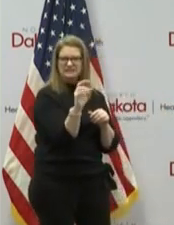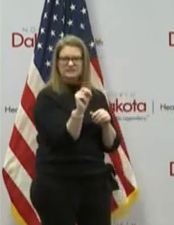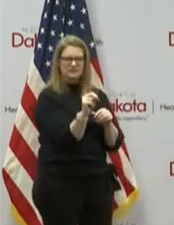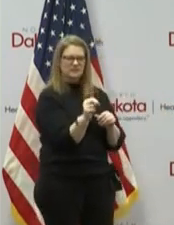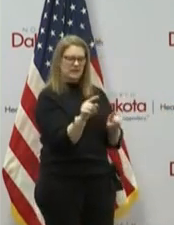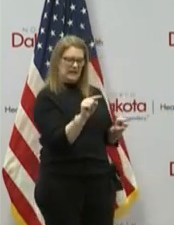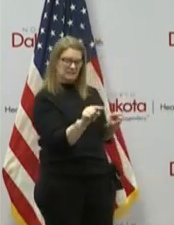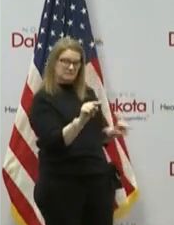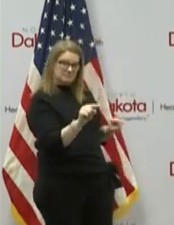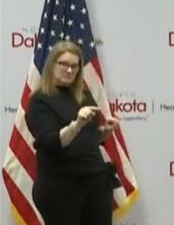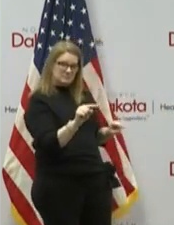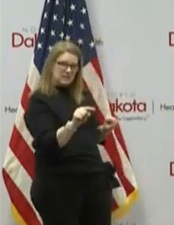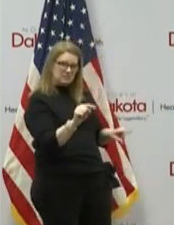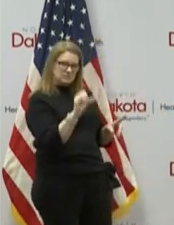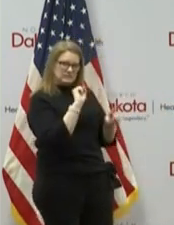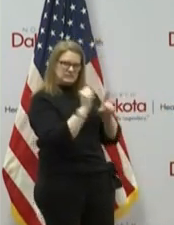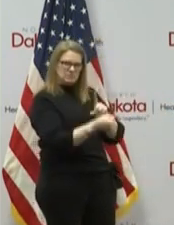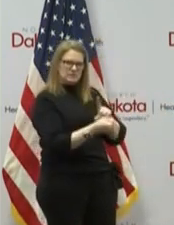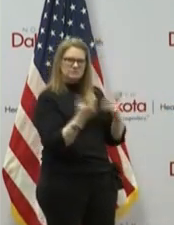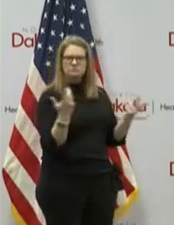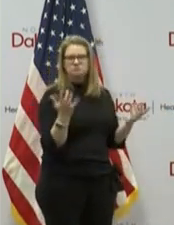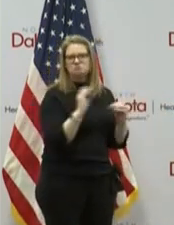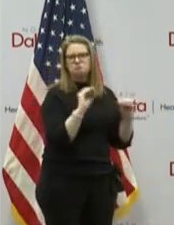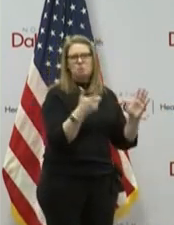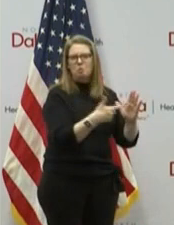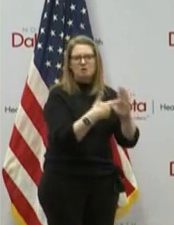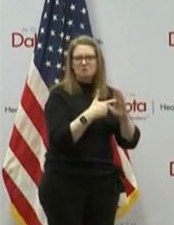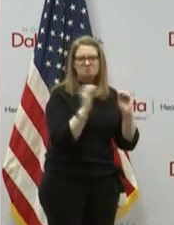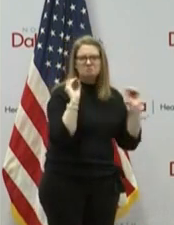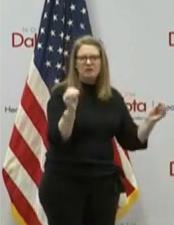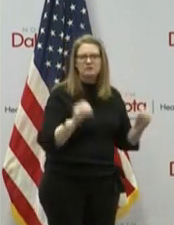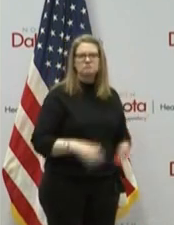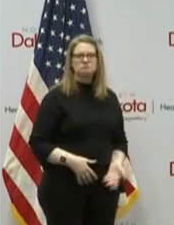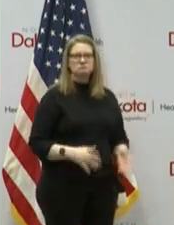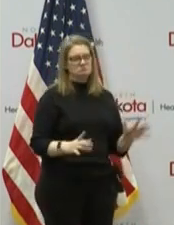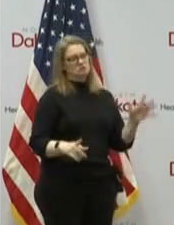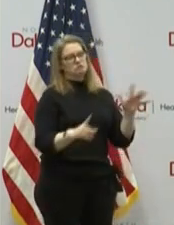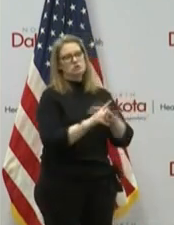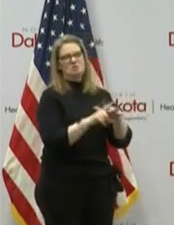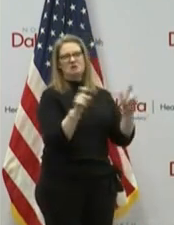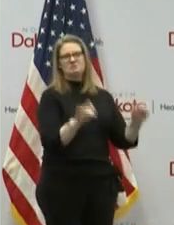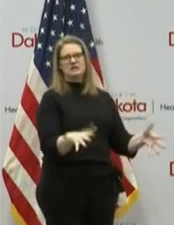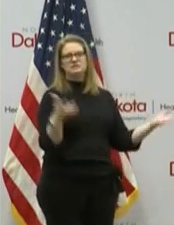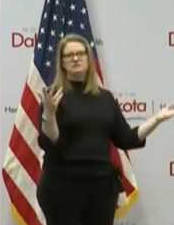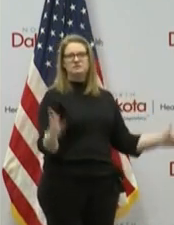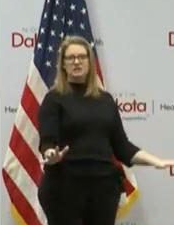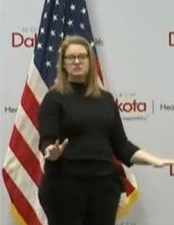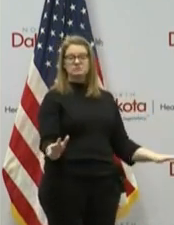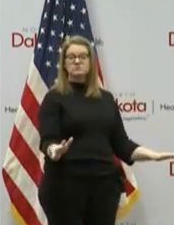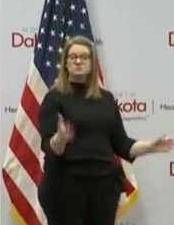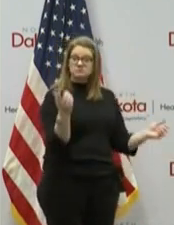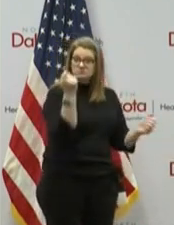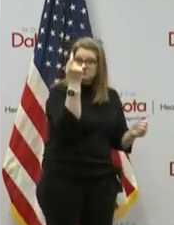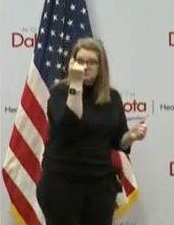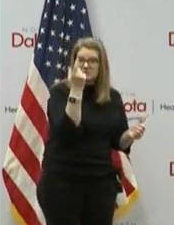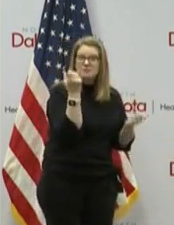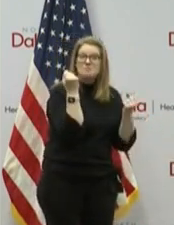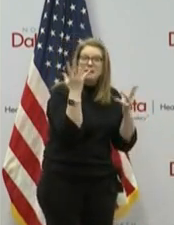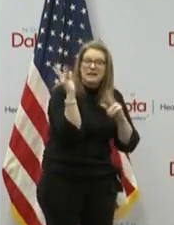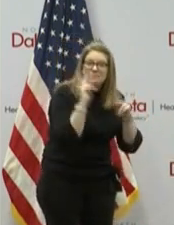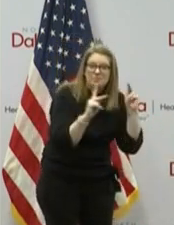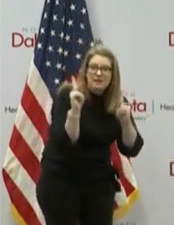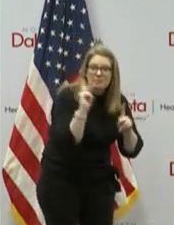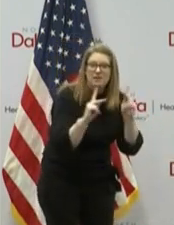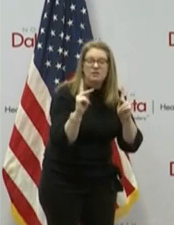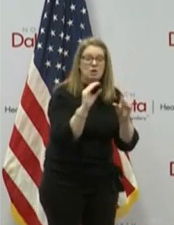cases, there was no criteria. You could come up, drive through, get tested. So there was a lot of people that were asymptomatic. That was